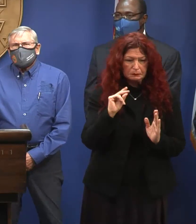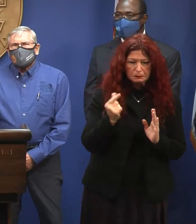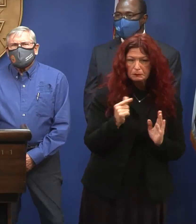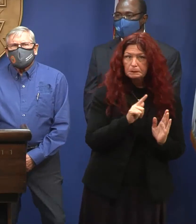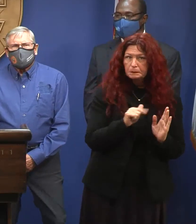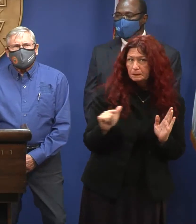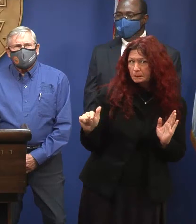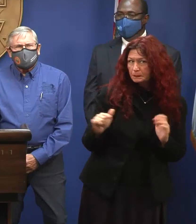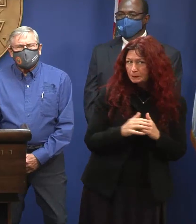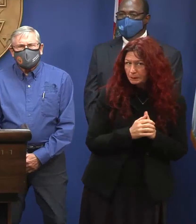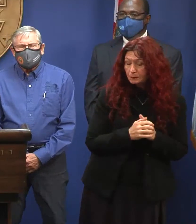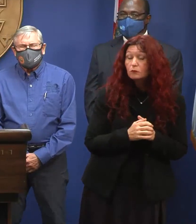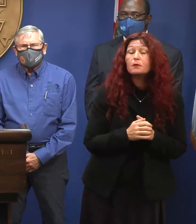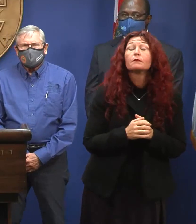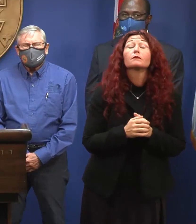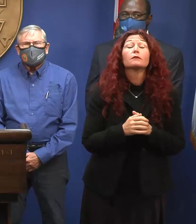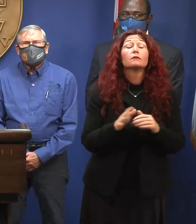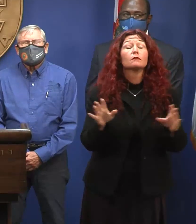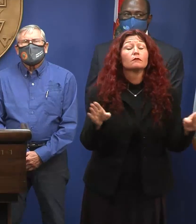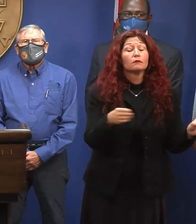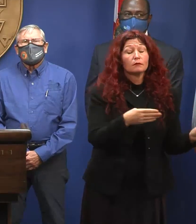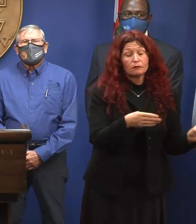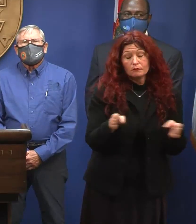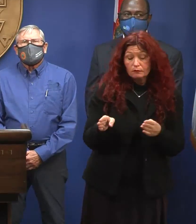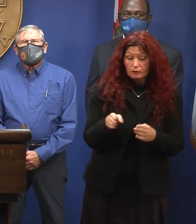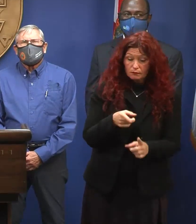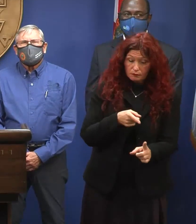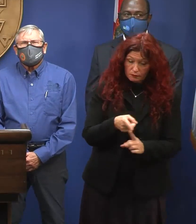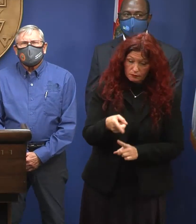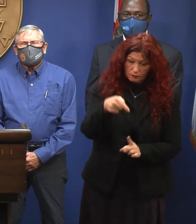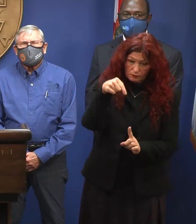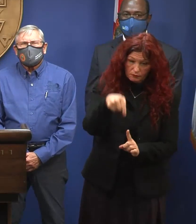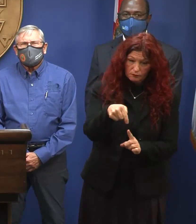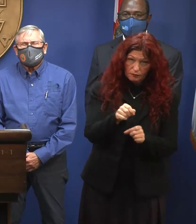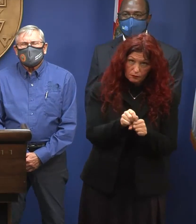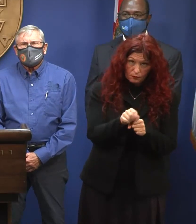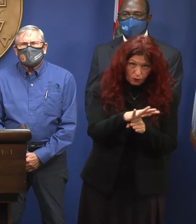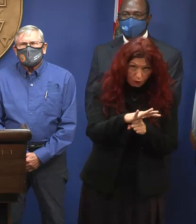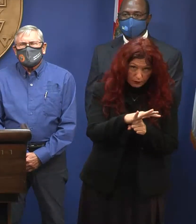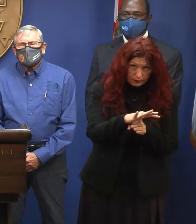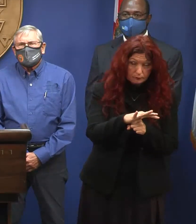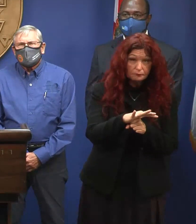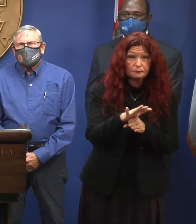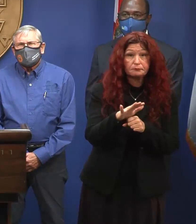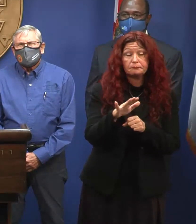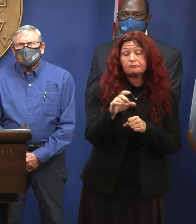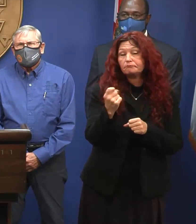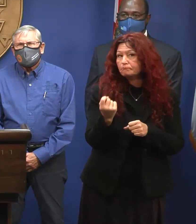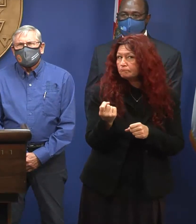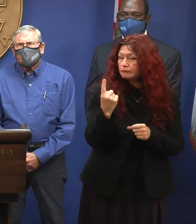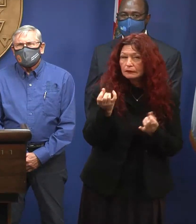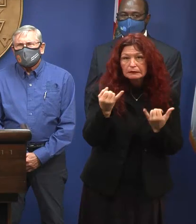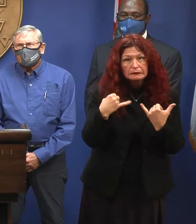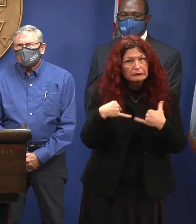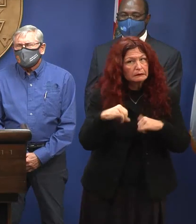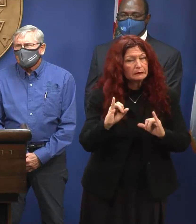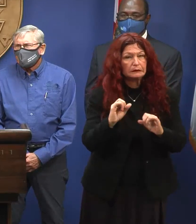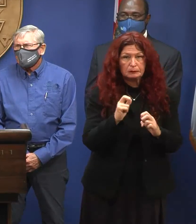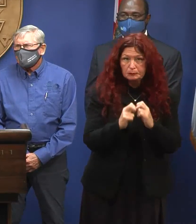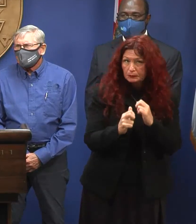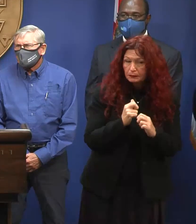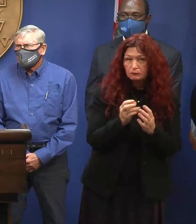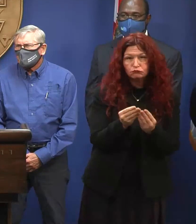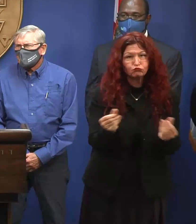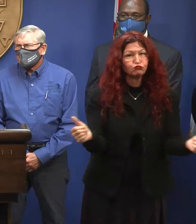This is still the pandemic, so we are going to ask that all of our COVID precautions will take place at